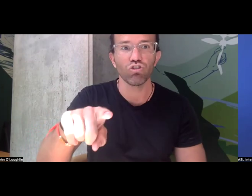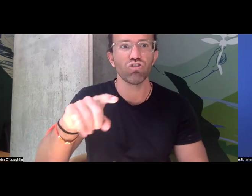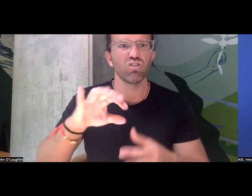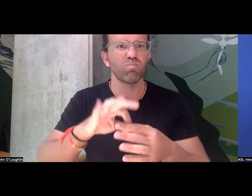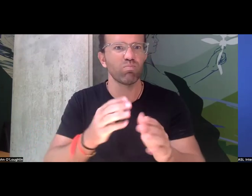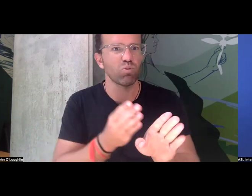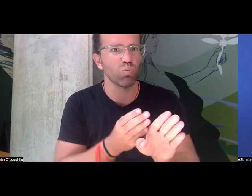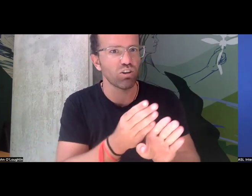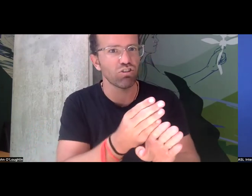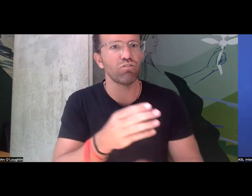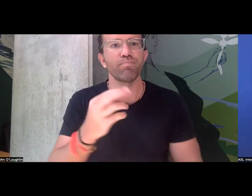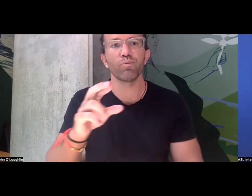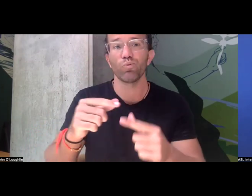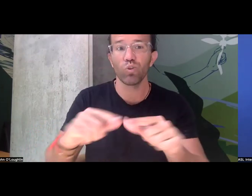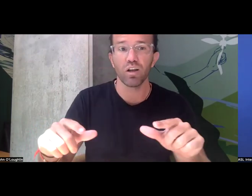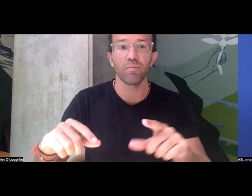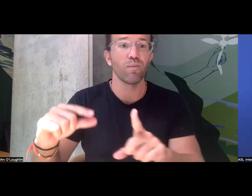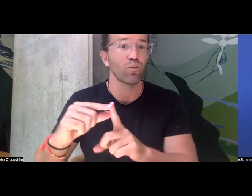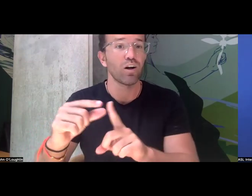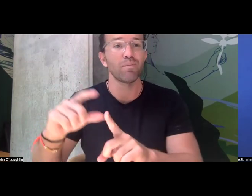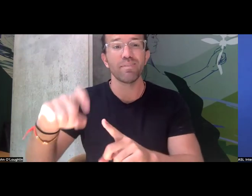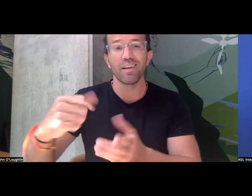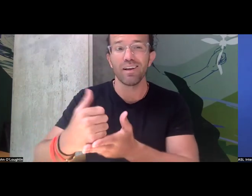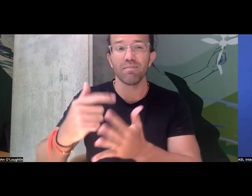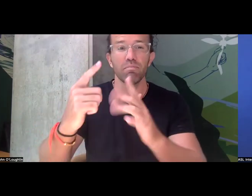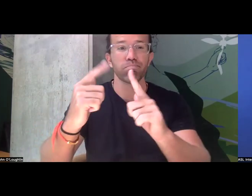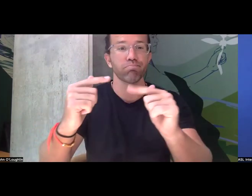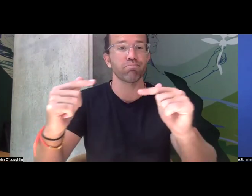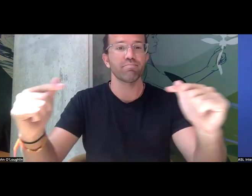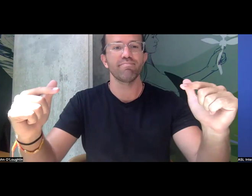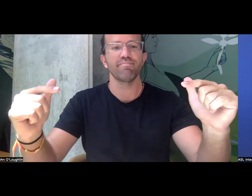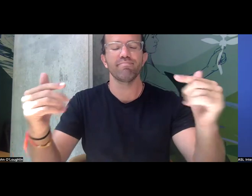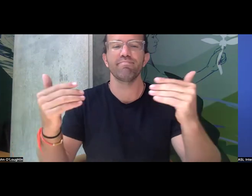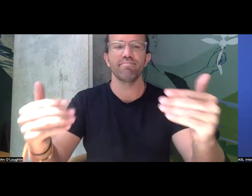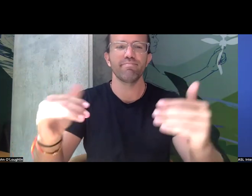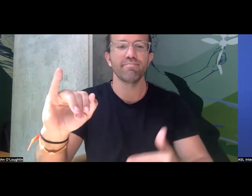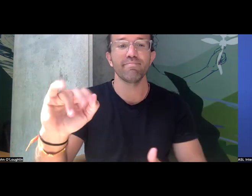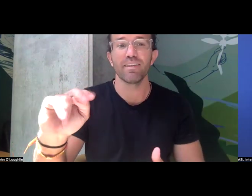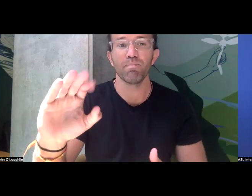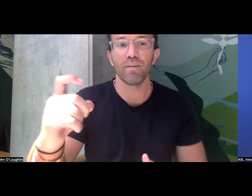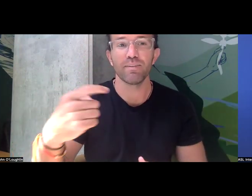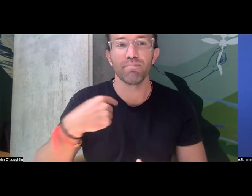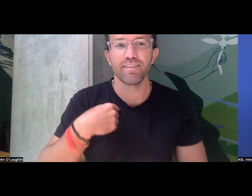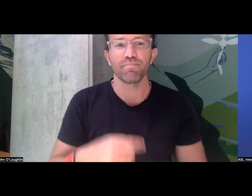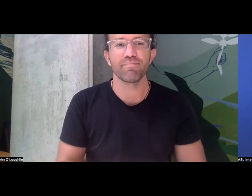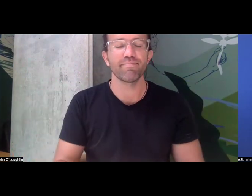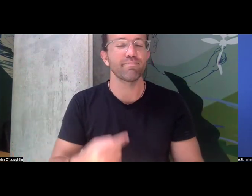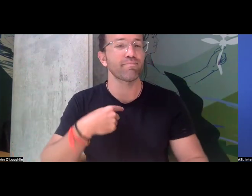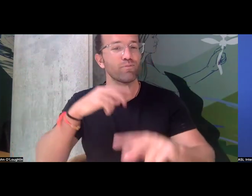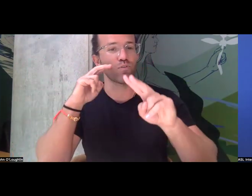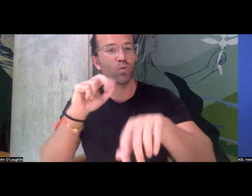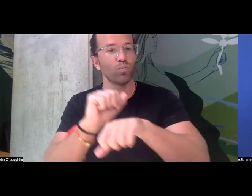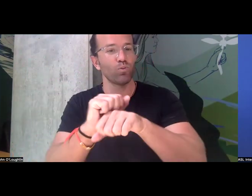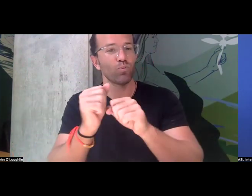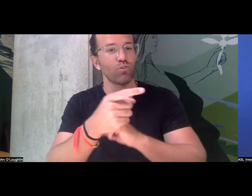Let's see. If you have any questions related to the major, grammar, vocab, you need help with anything of that sort, go ahead and